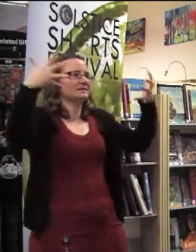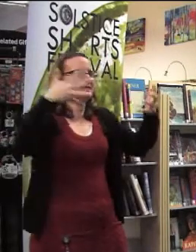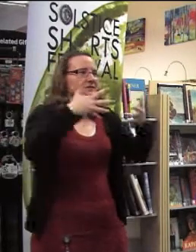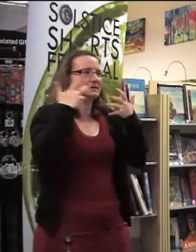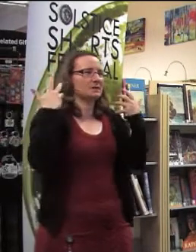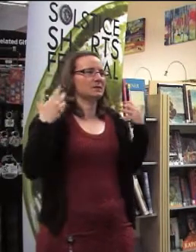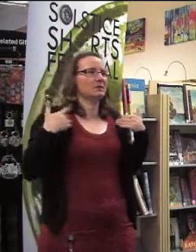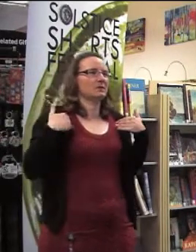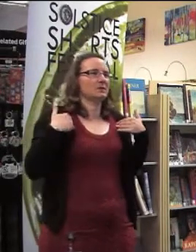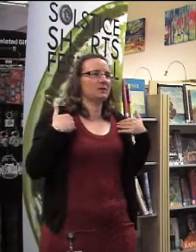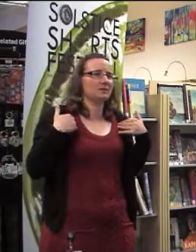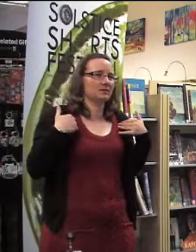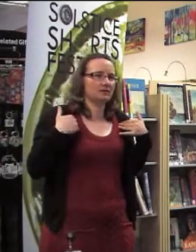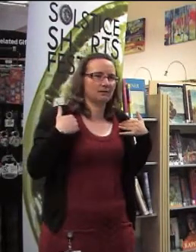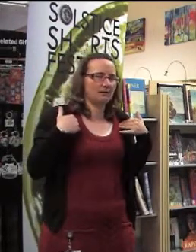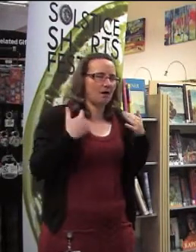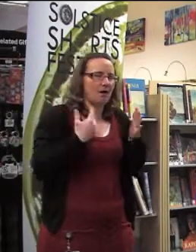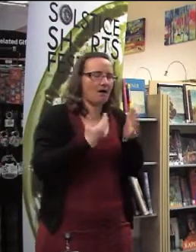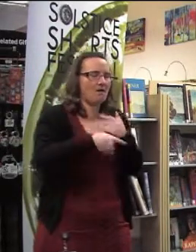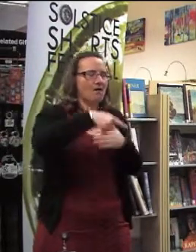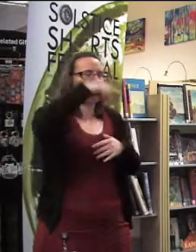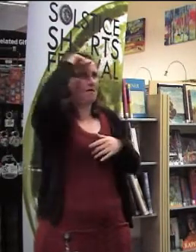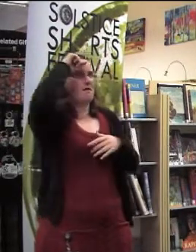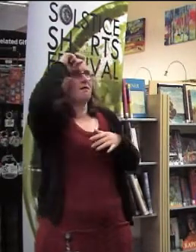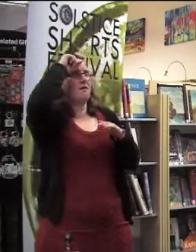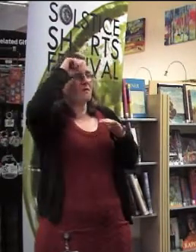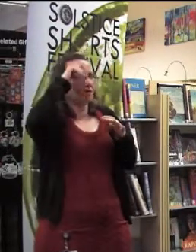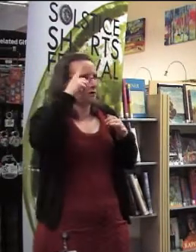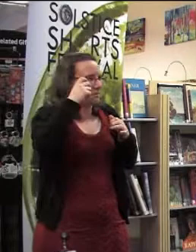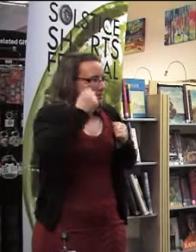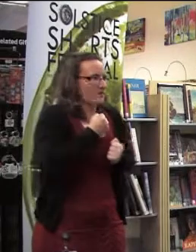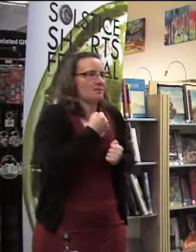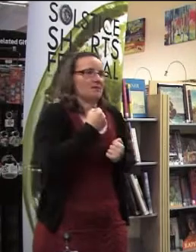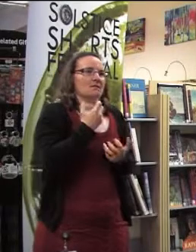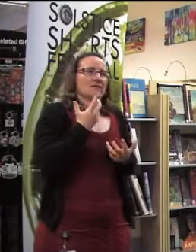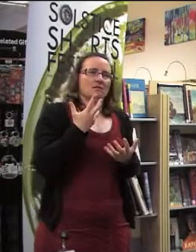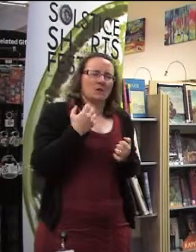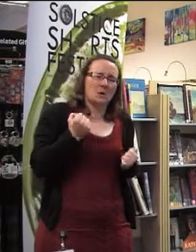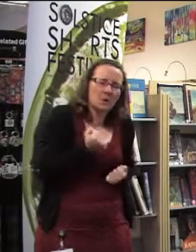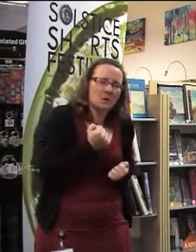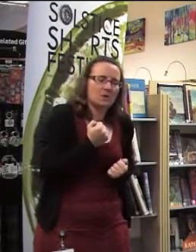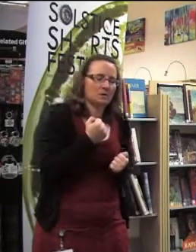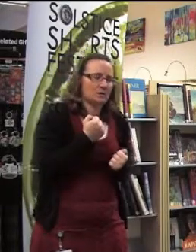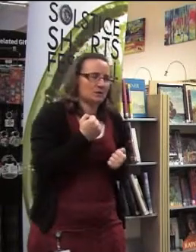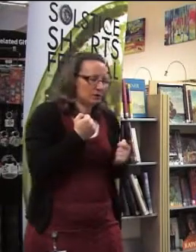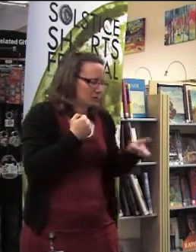I've never forgotten it, the cold that came. I've never forgotten the howling.